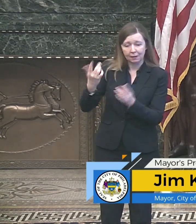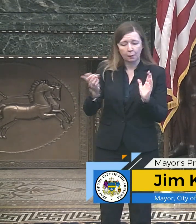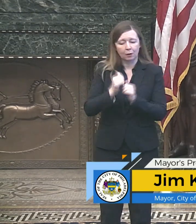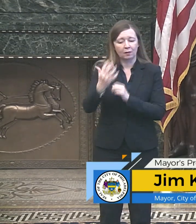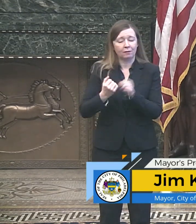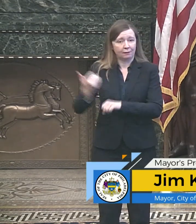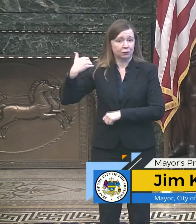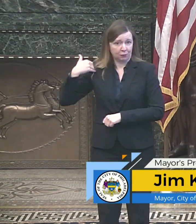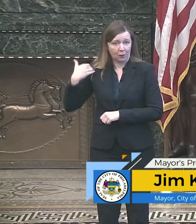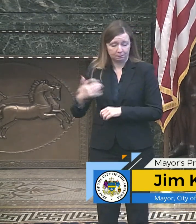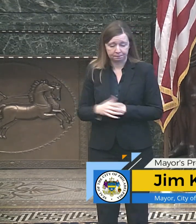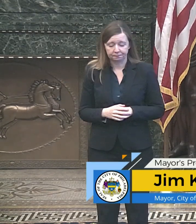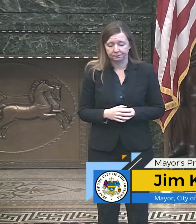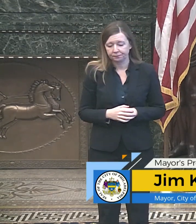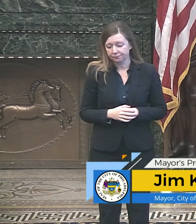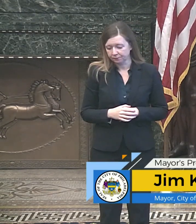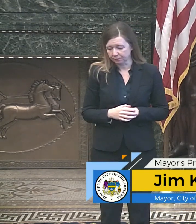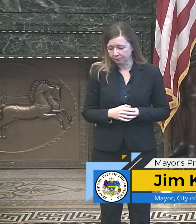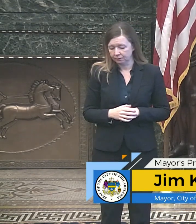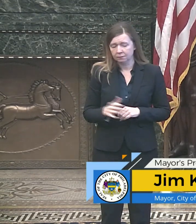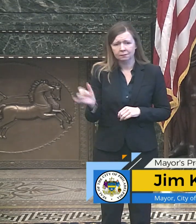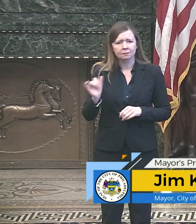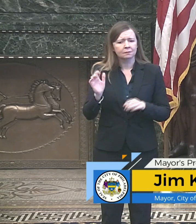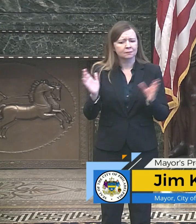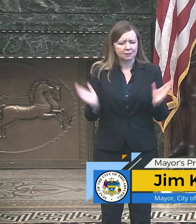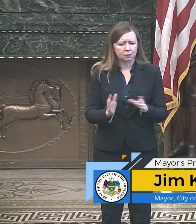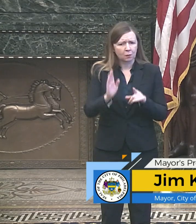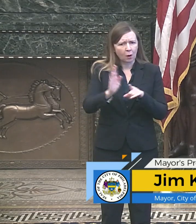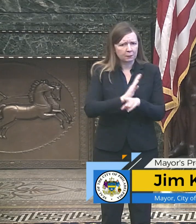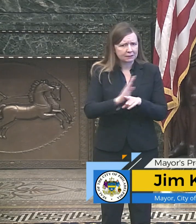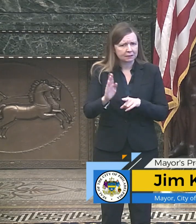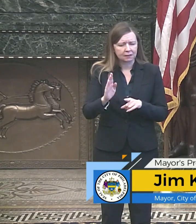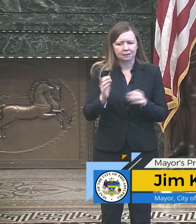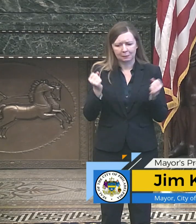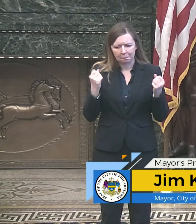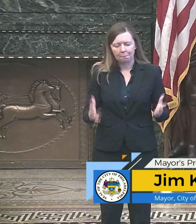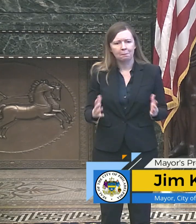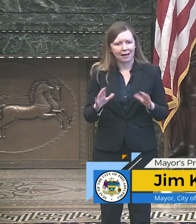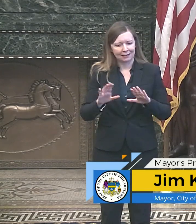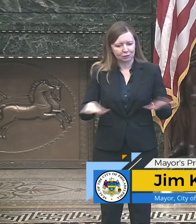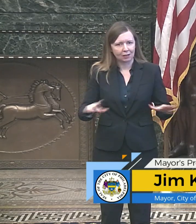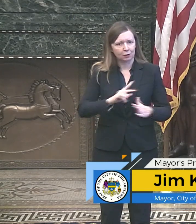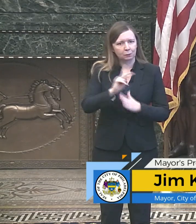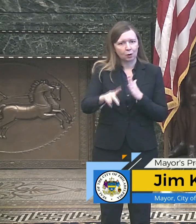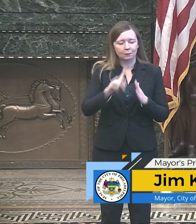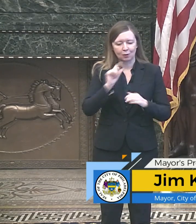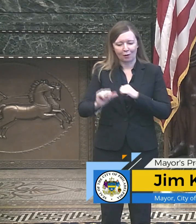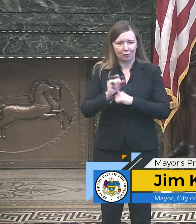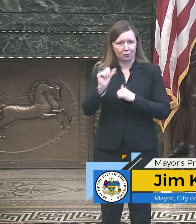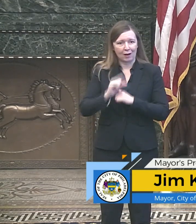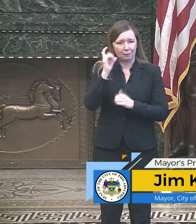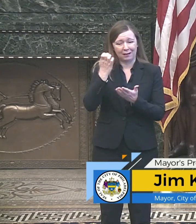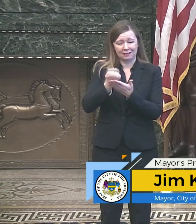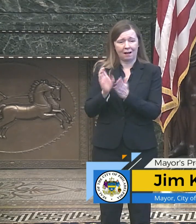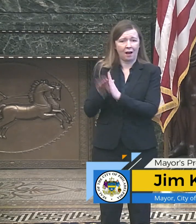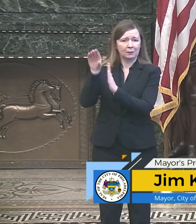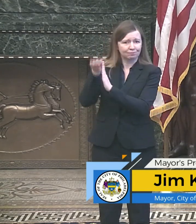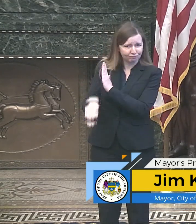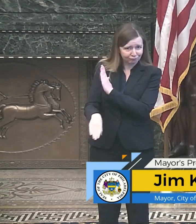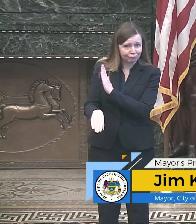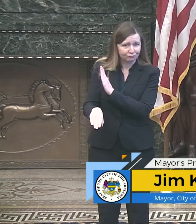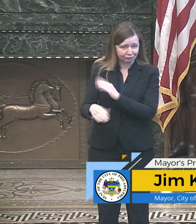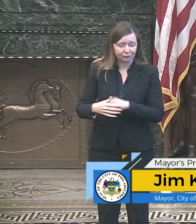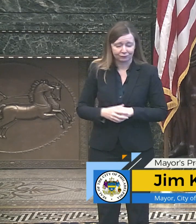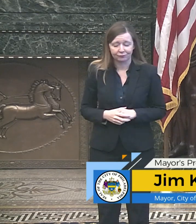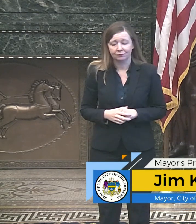years ago. Like any small business, many of these early childhood programs are now threatened by the economic downturn brought on by